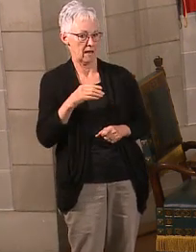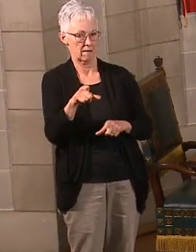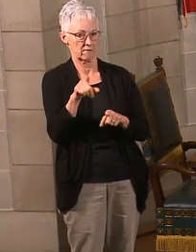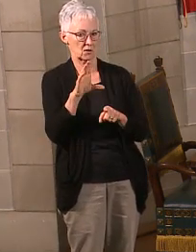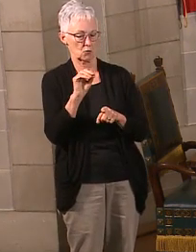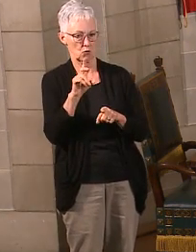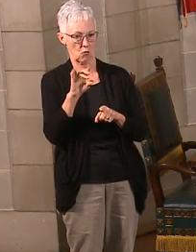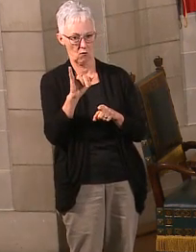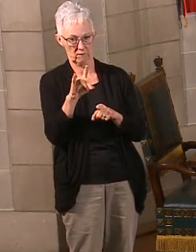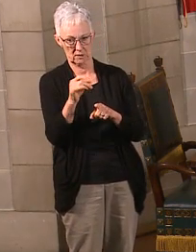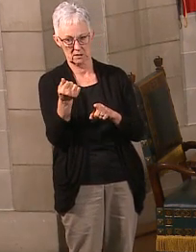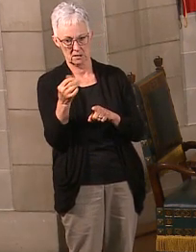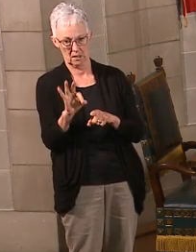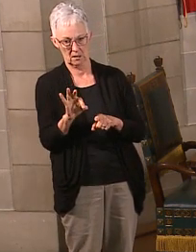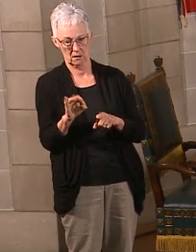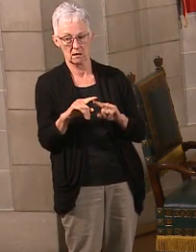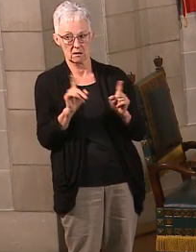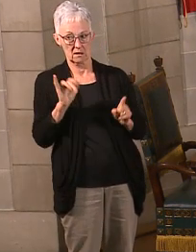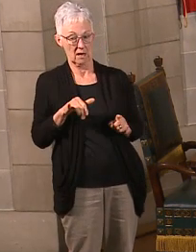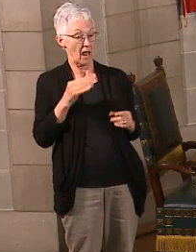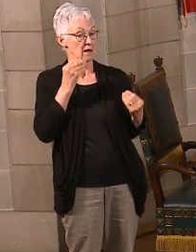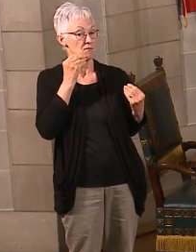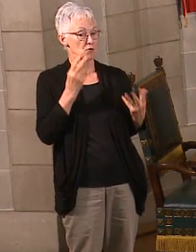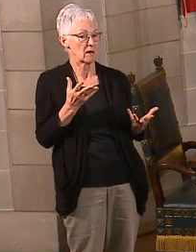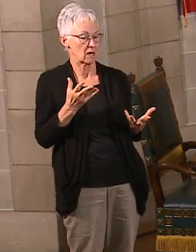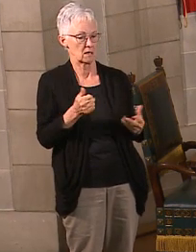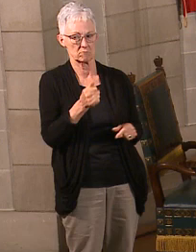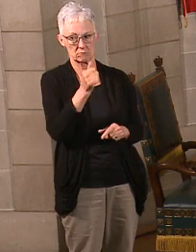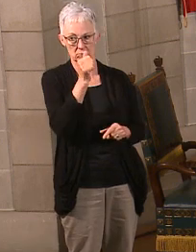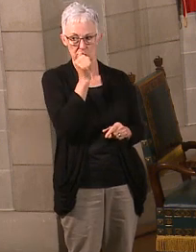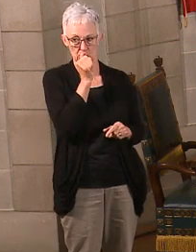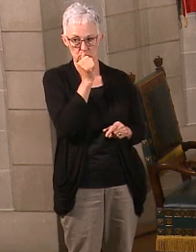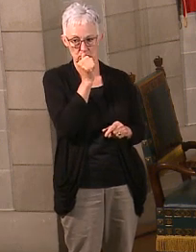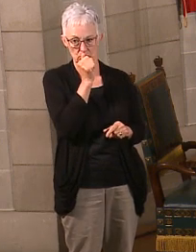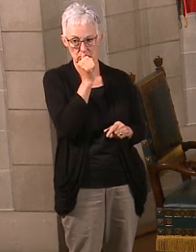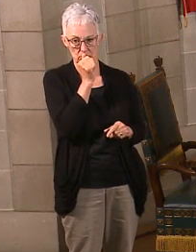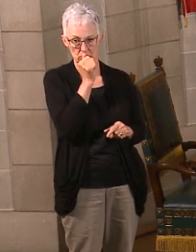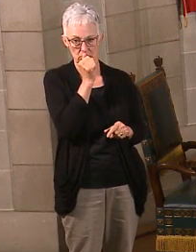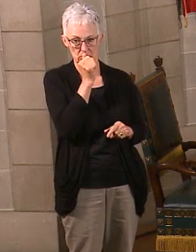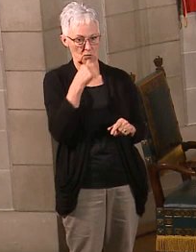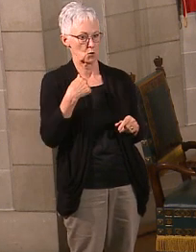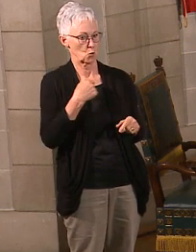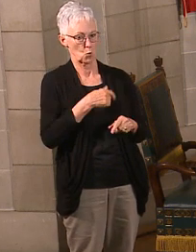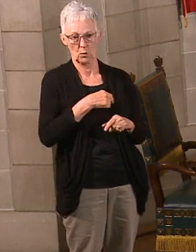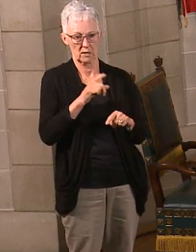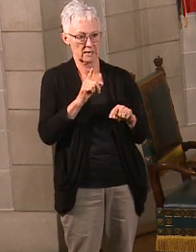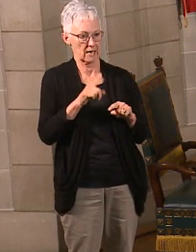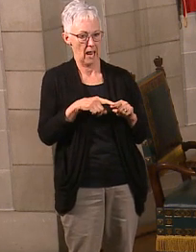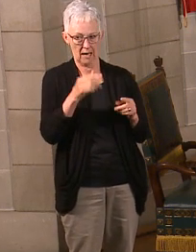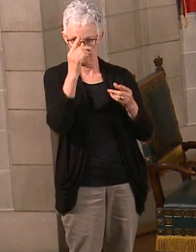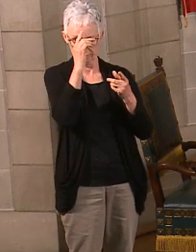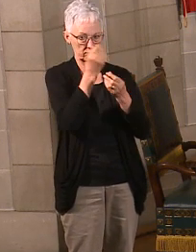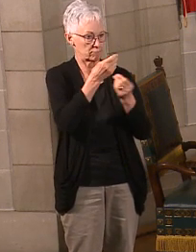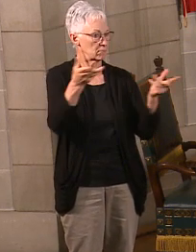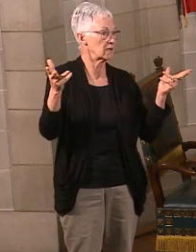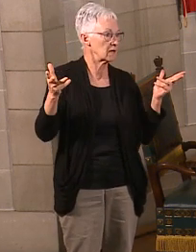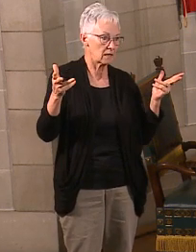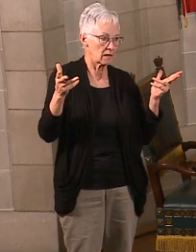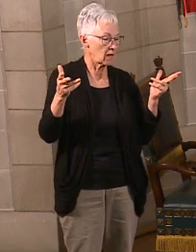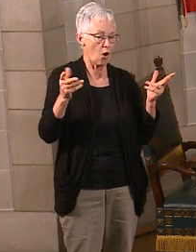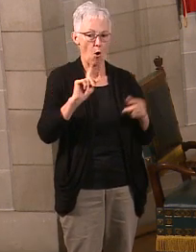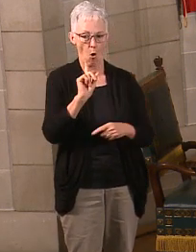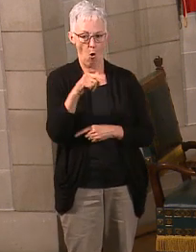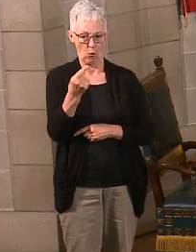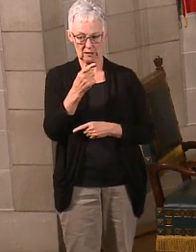it's confidential information. It's information that we need to keep within a small circle of people. We make sure those that